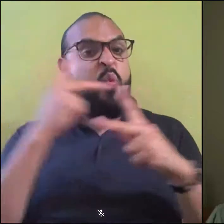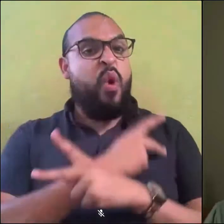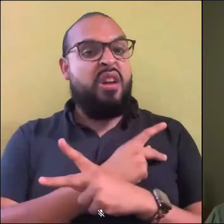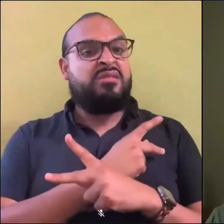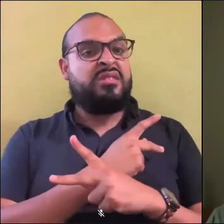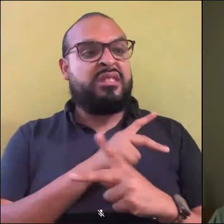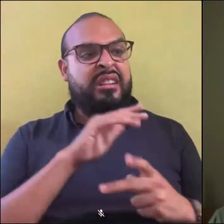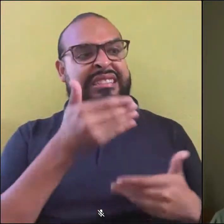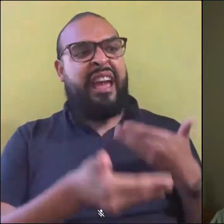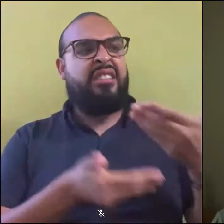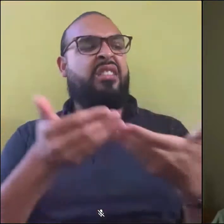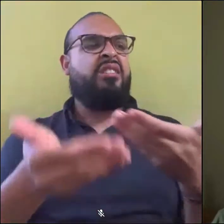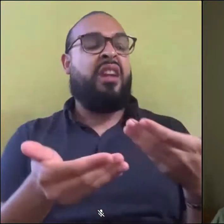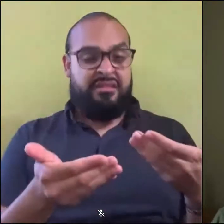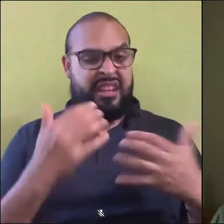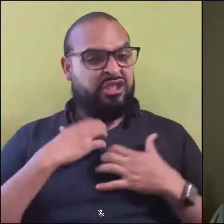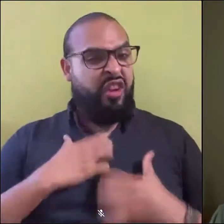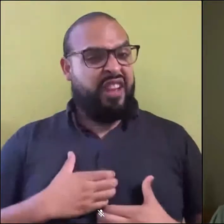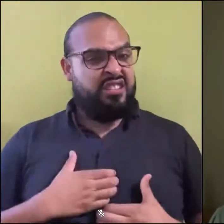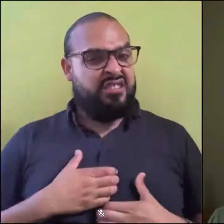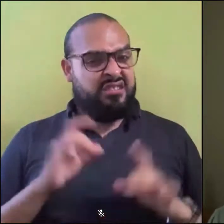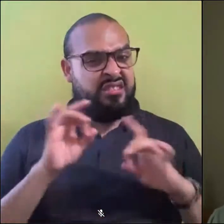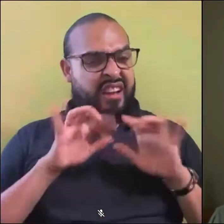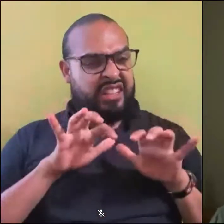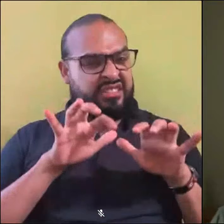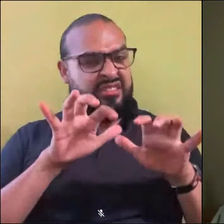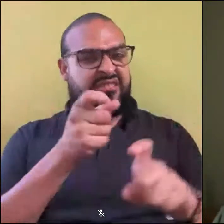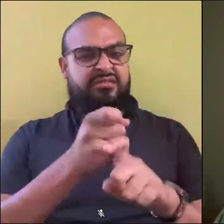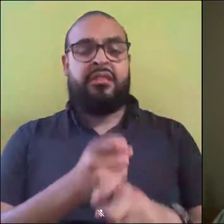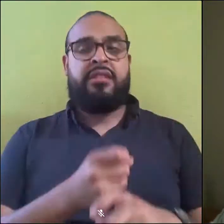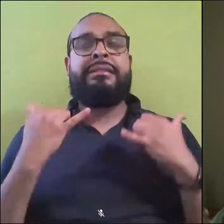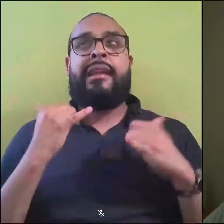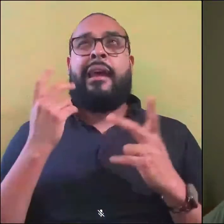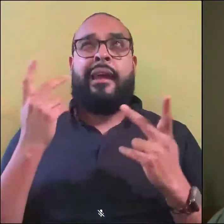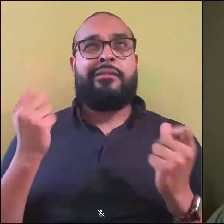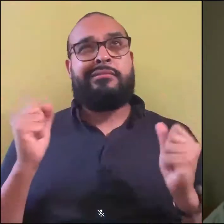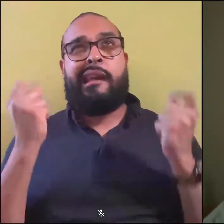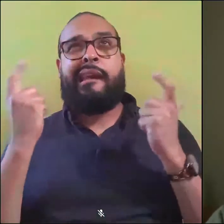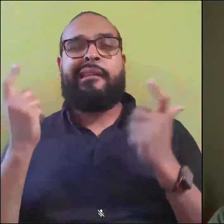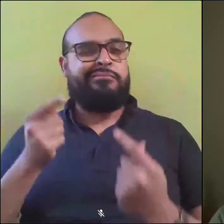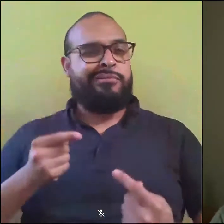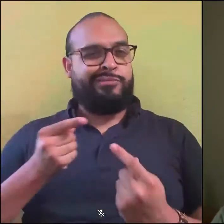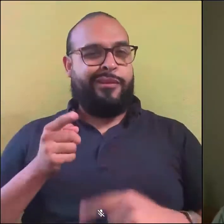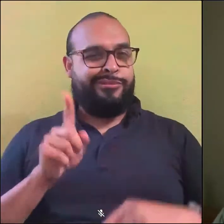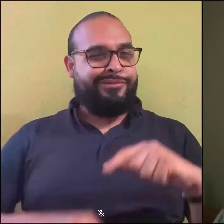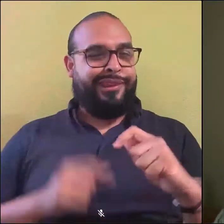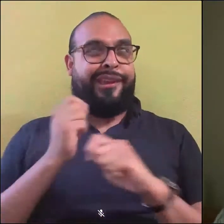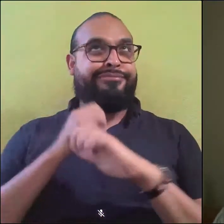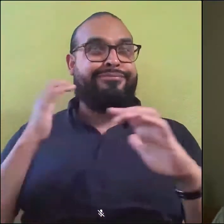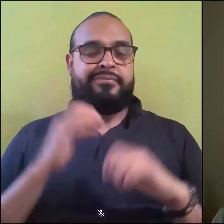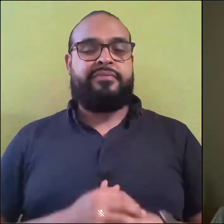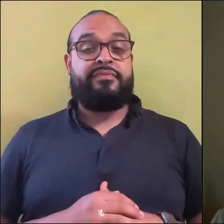at incredible scale. It's hard for us to actually understand, even as we're living through the pandemic and we're dealing